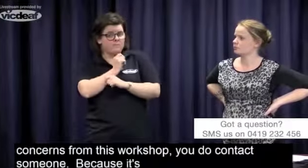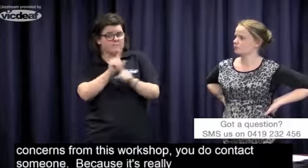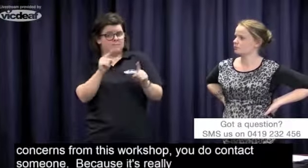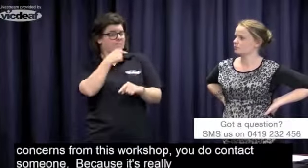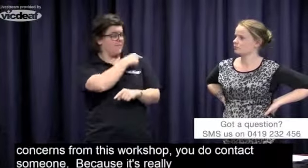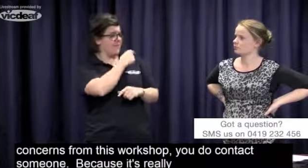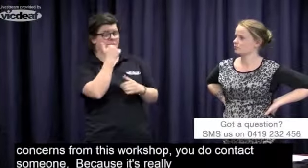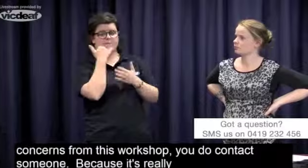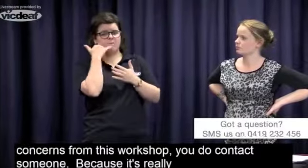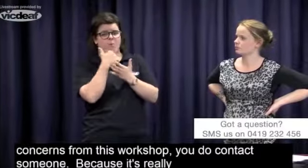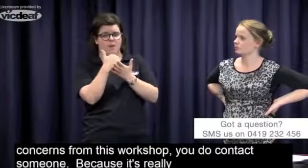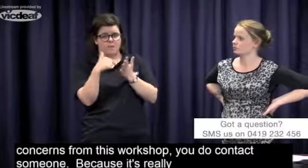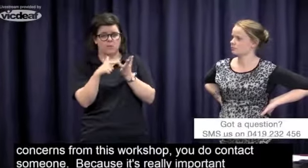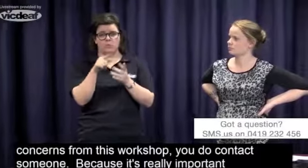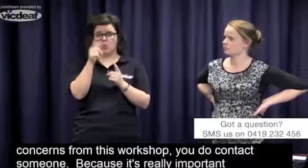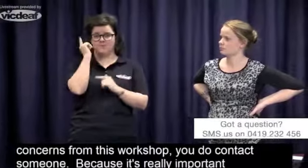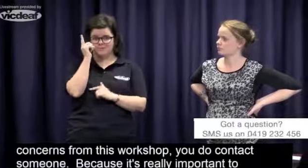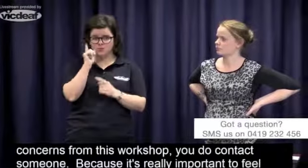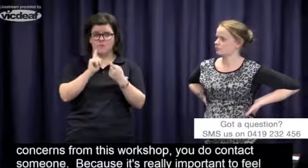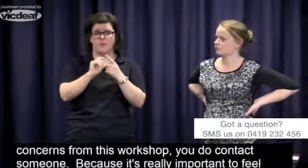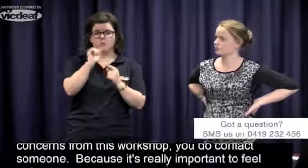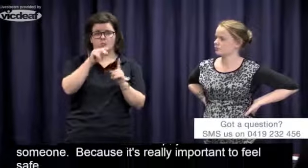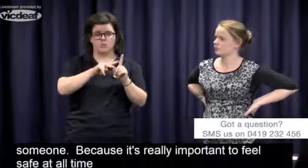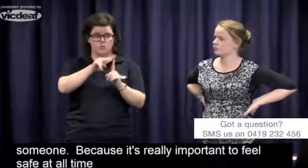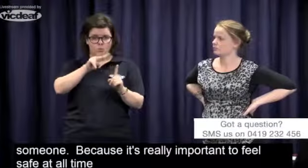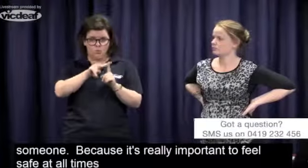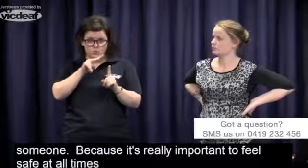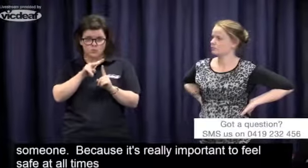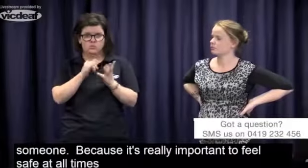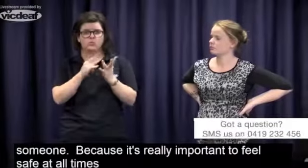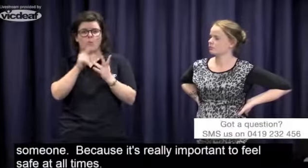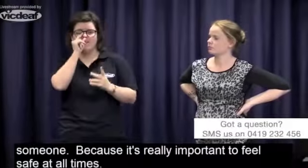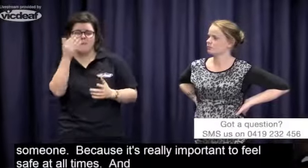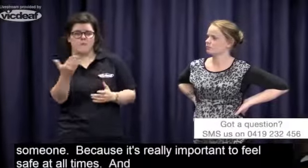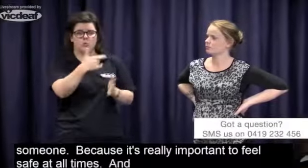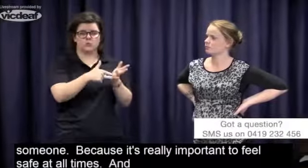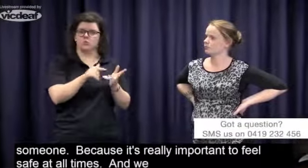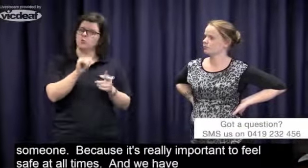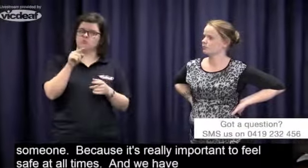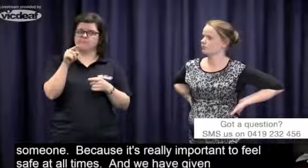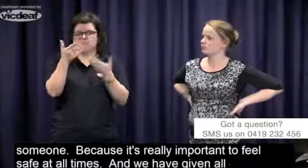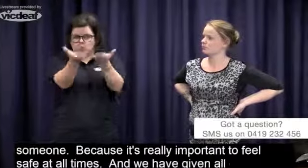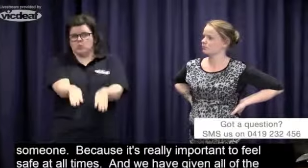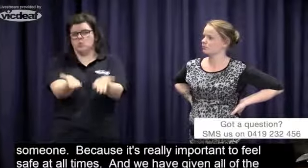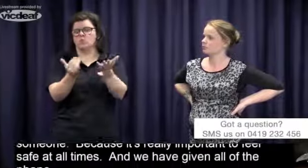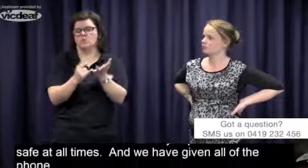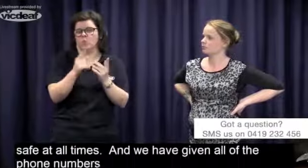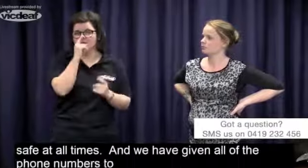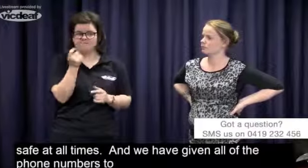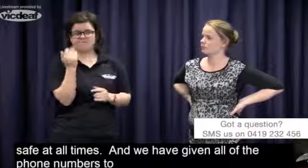feel safe at all times. And we have given all the phone numbers to your mentors and your teachers, and so you'll have all